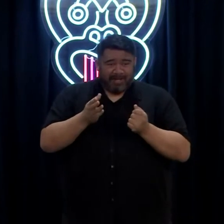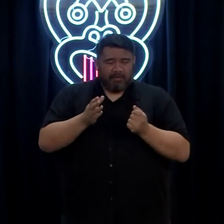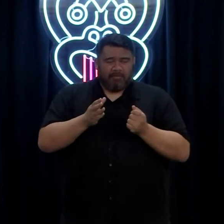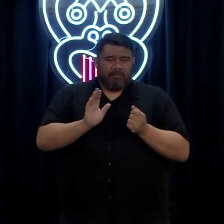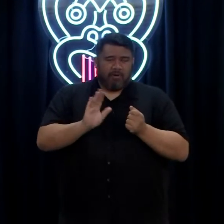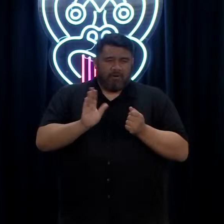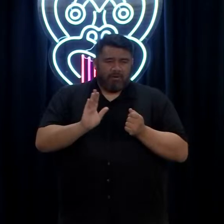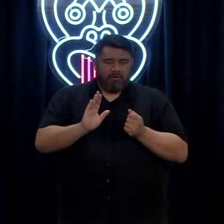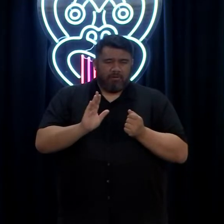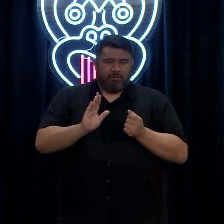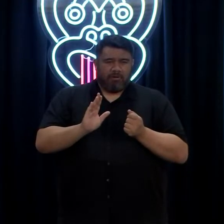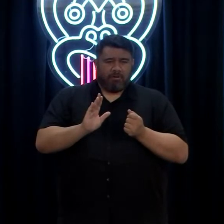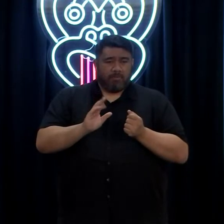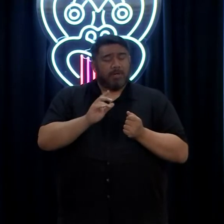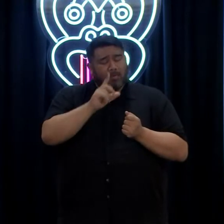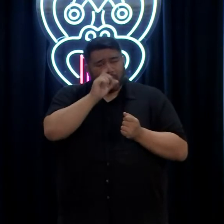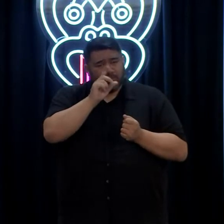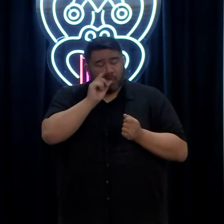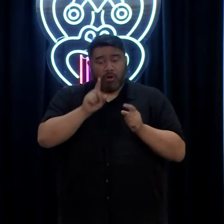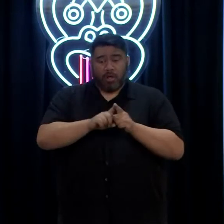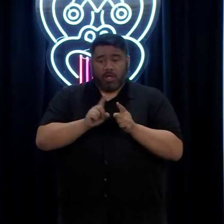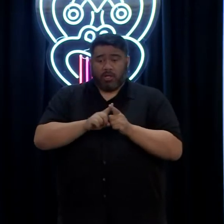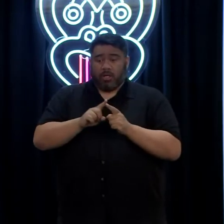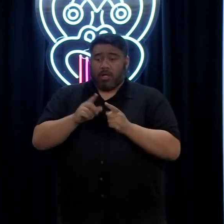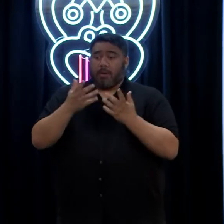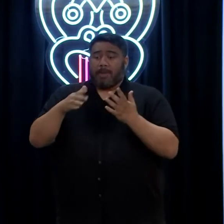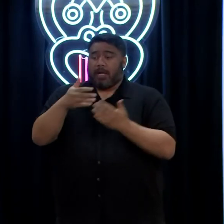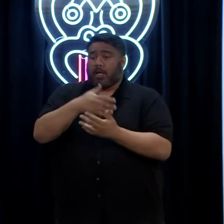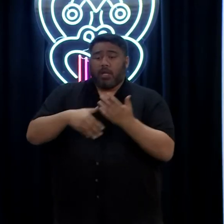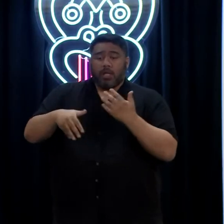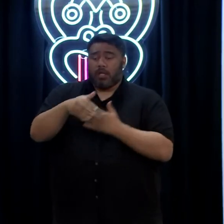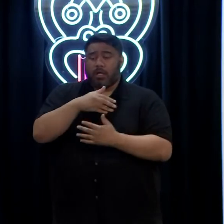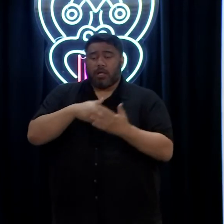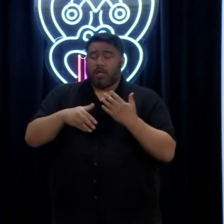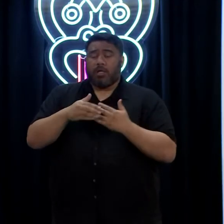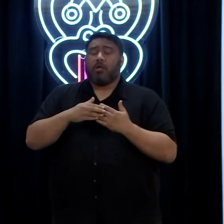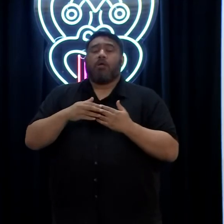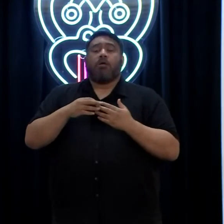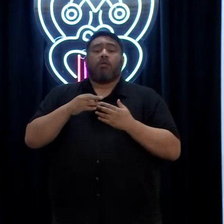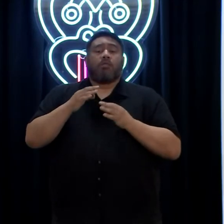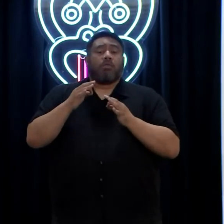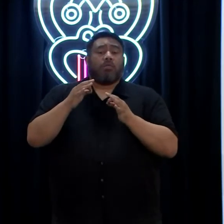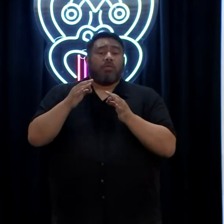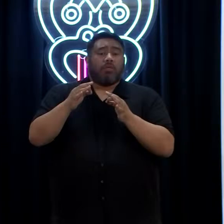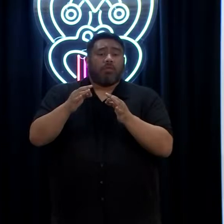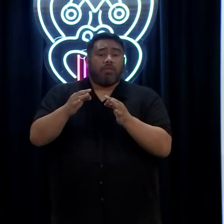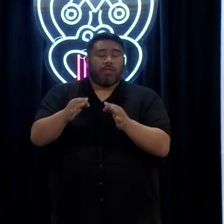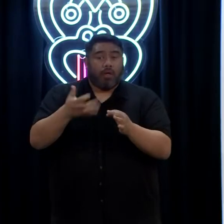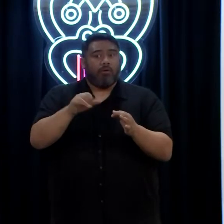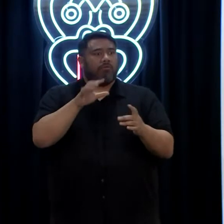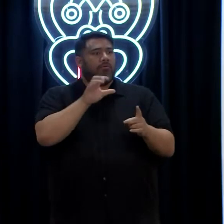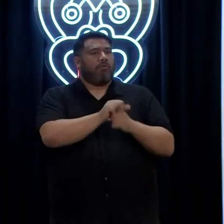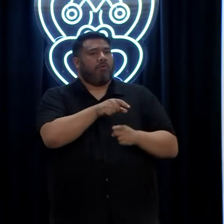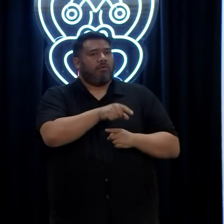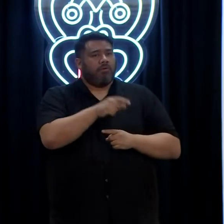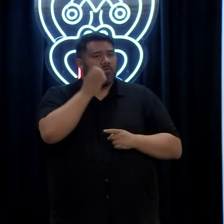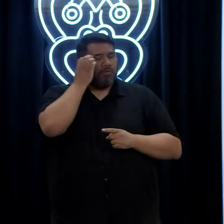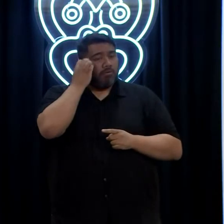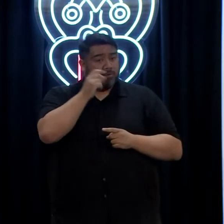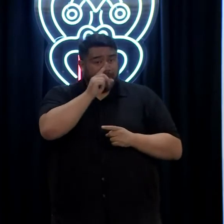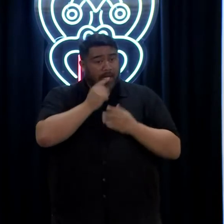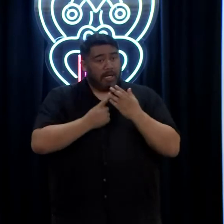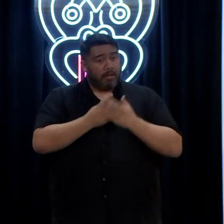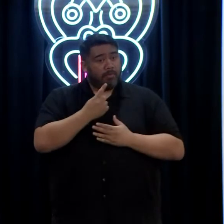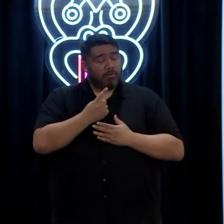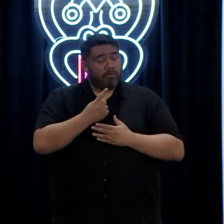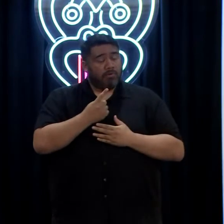who's had a contact for a fully legitimate reason. What I want to reinforce is we're seeing very little of the